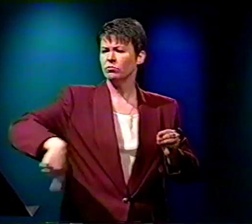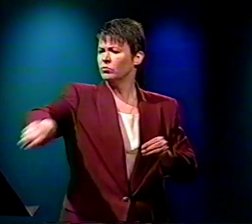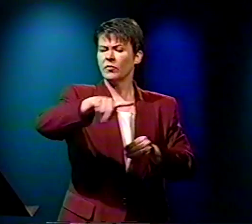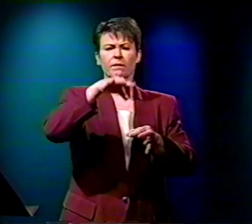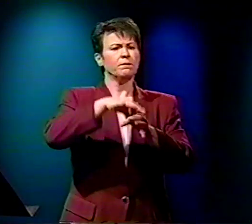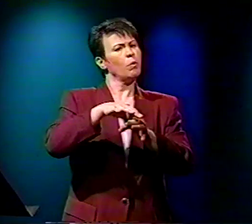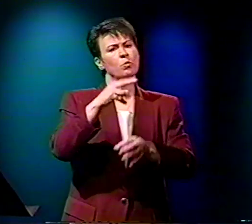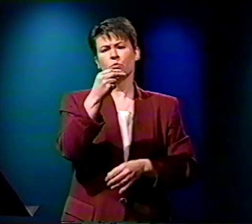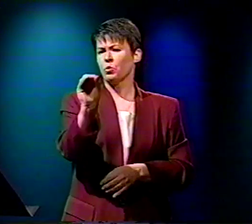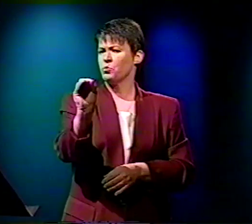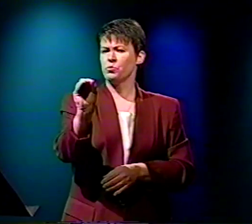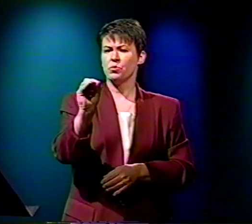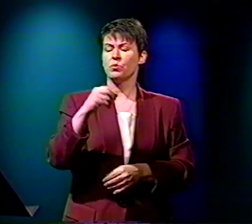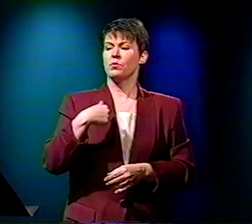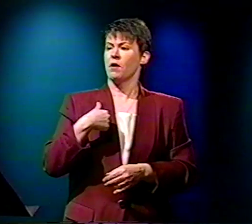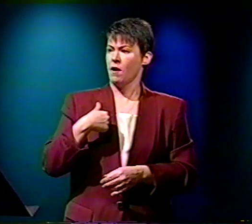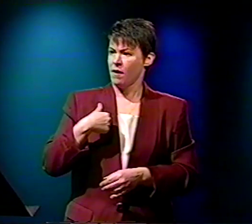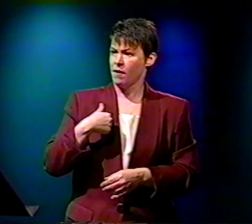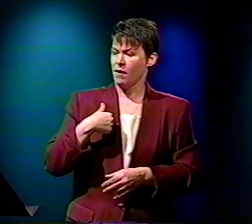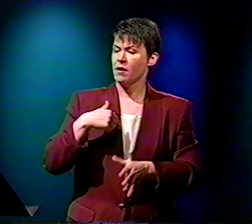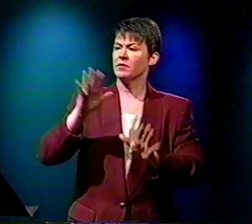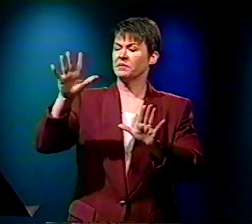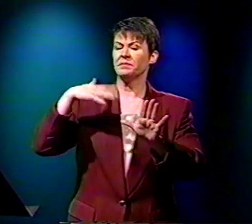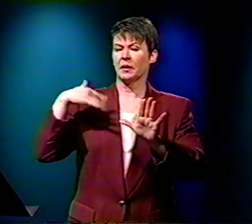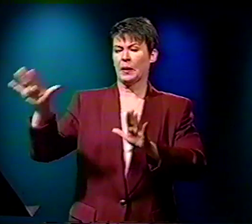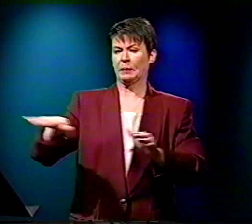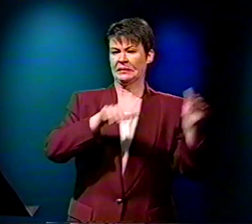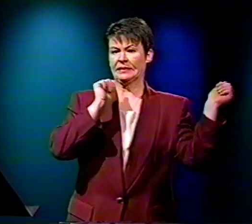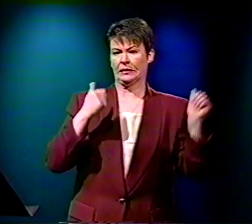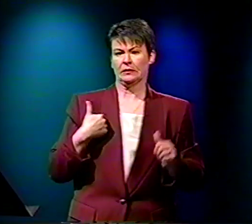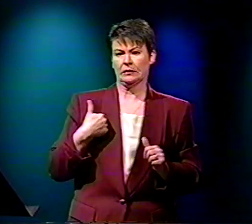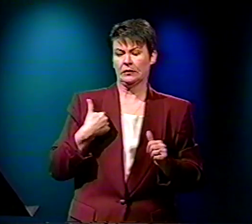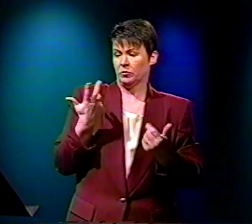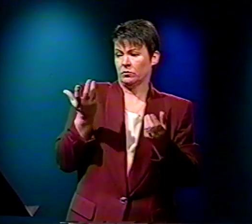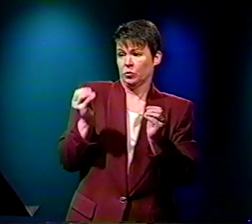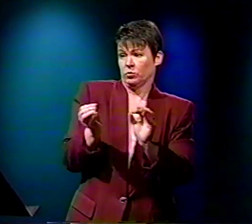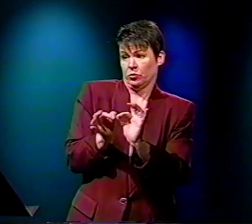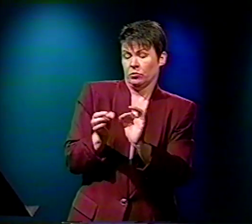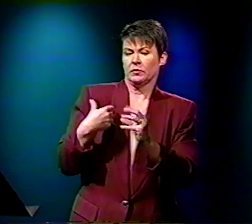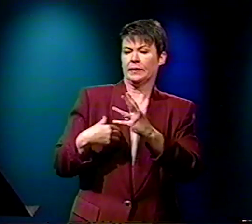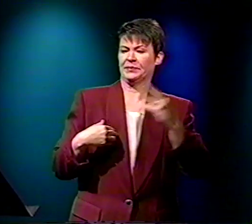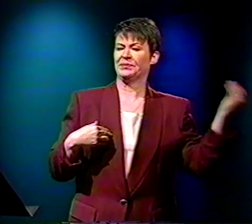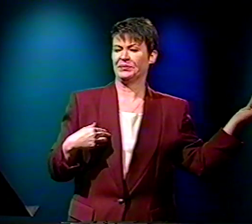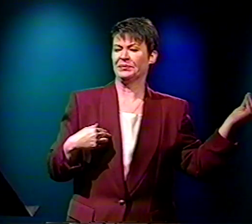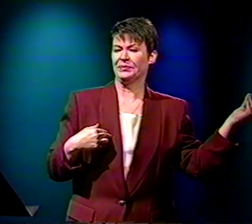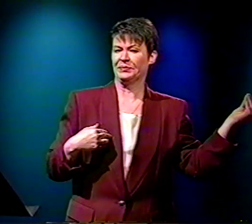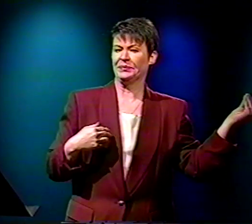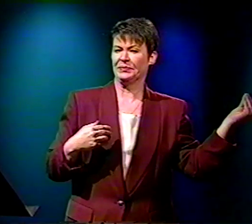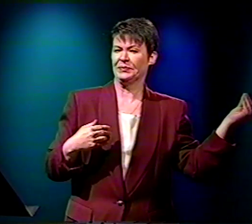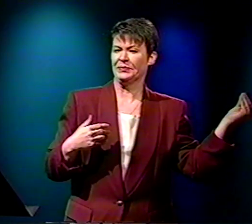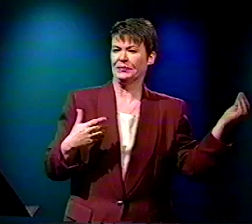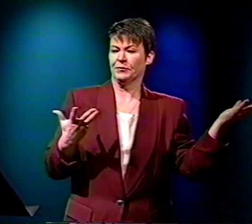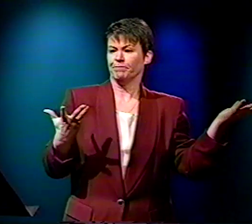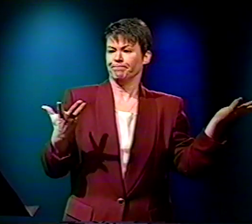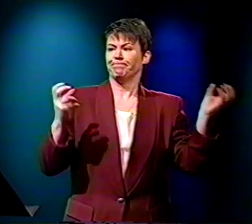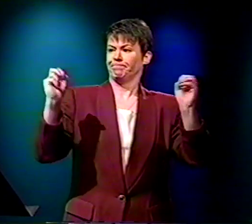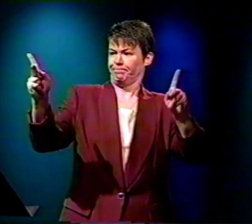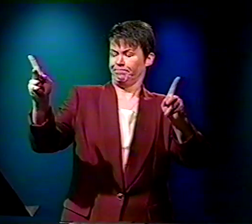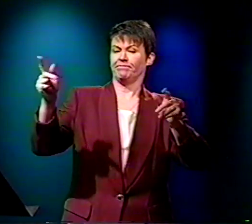to interpret. I think the meeting needs to be canceled. There's no way we can take votes, etc. And if not, I'm leaving, because there just really isn't an interpreter